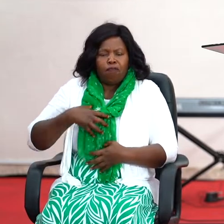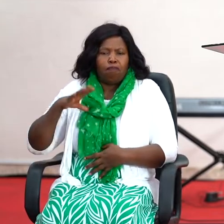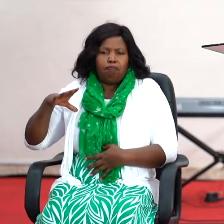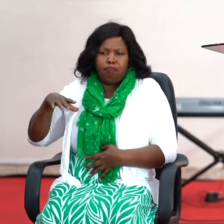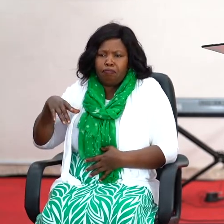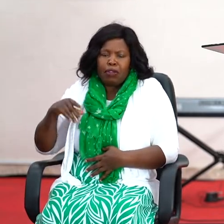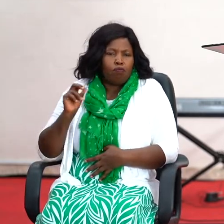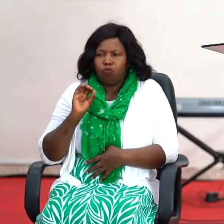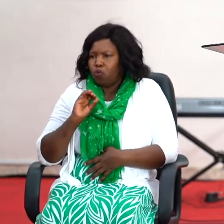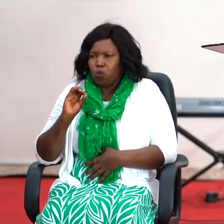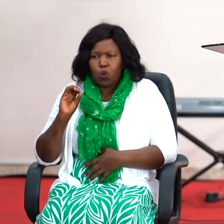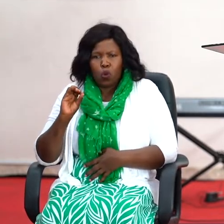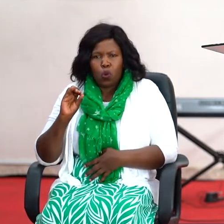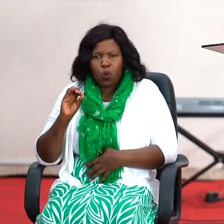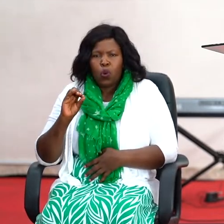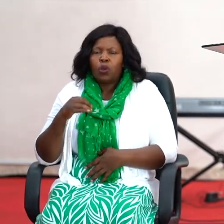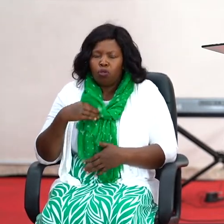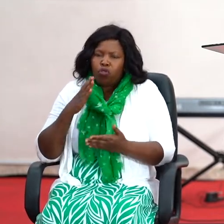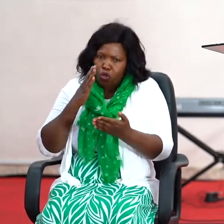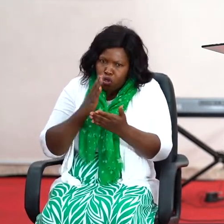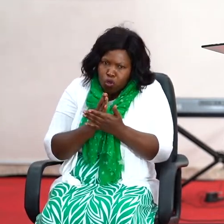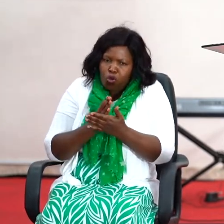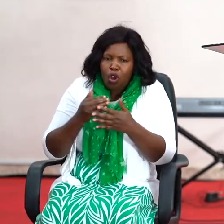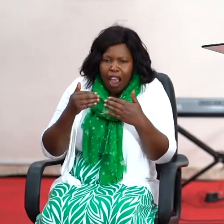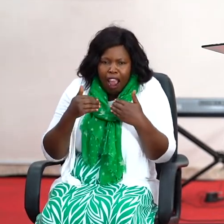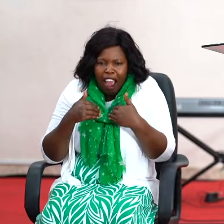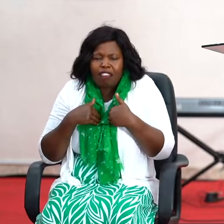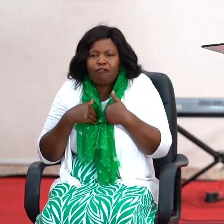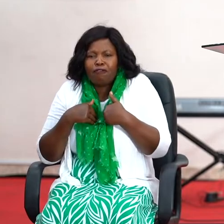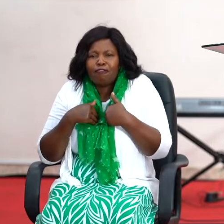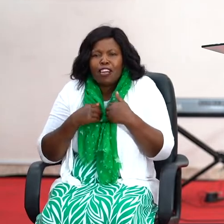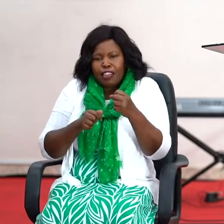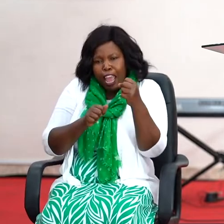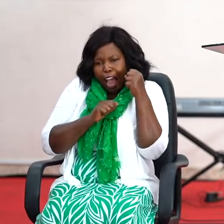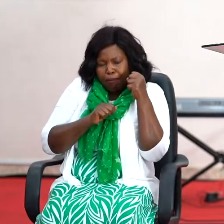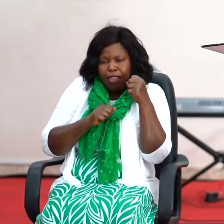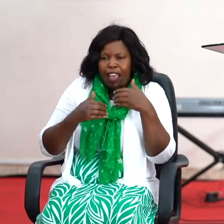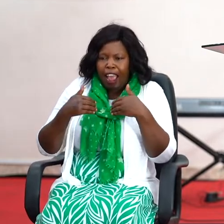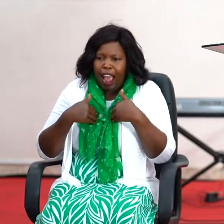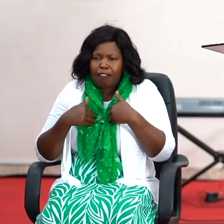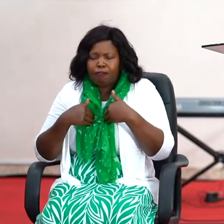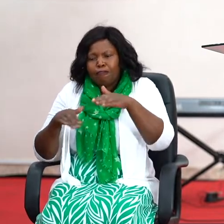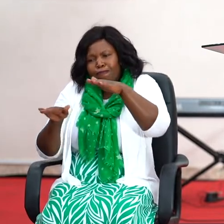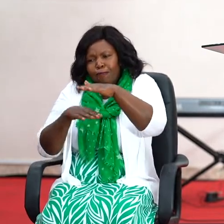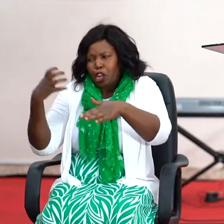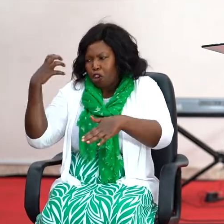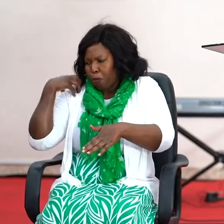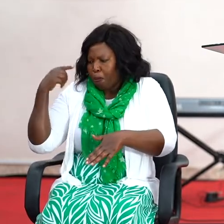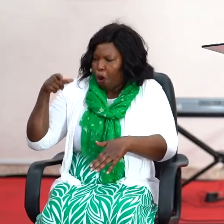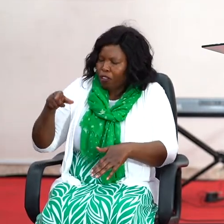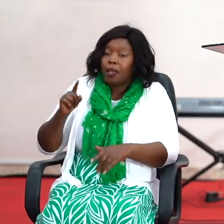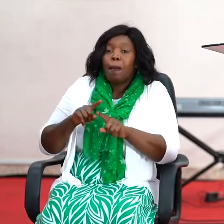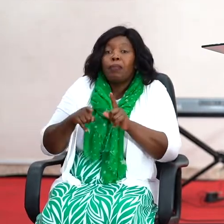not prideful. Regardless of his rank in the army, of having many people under him, but he